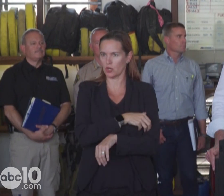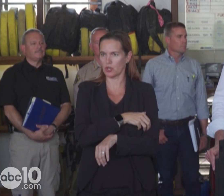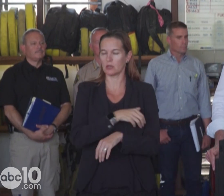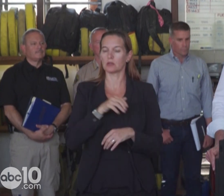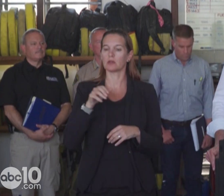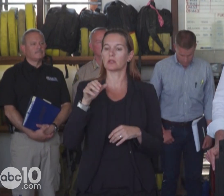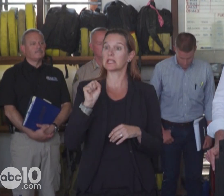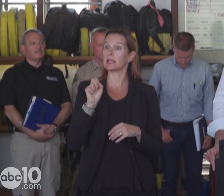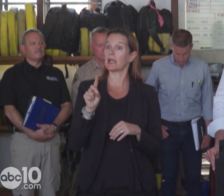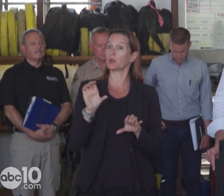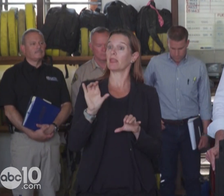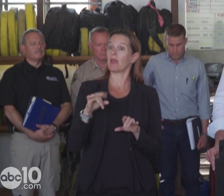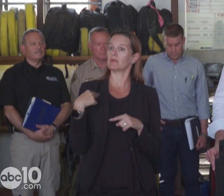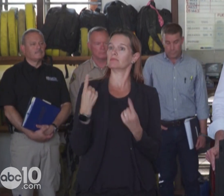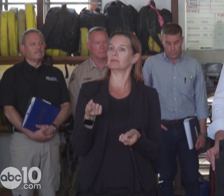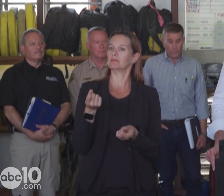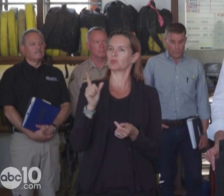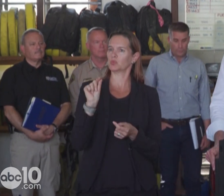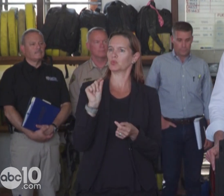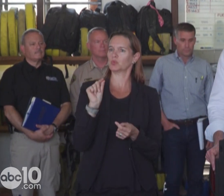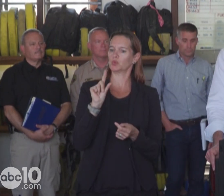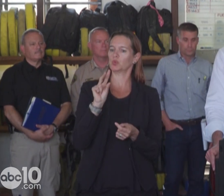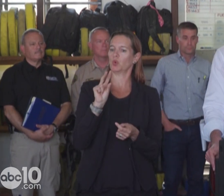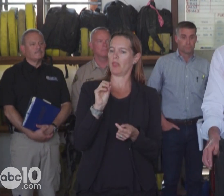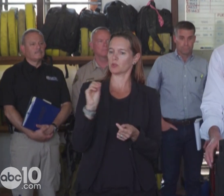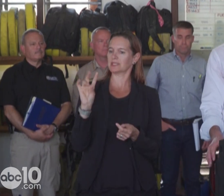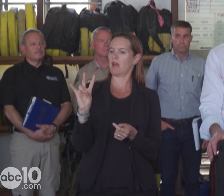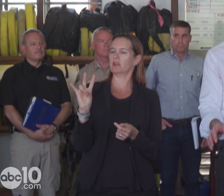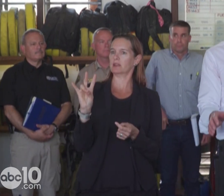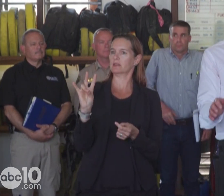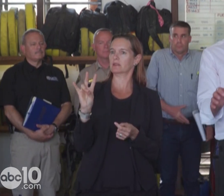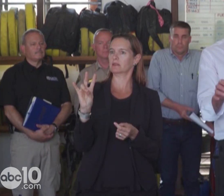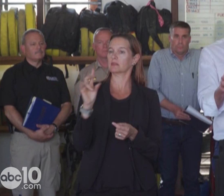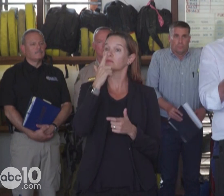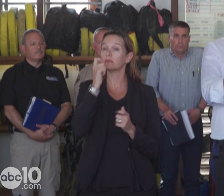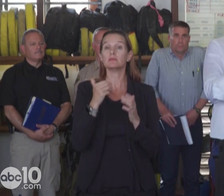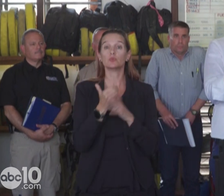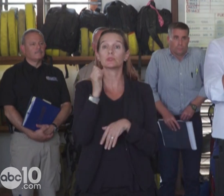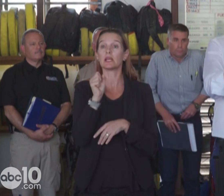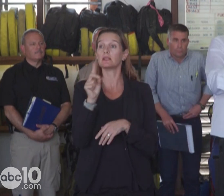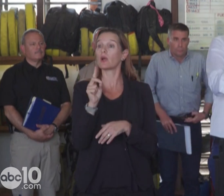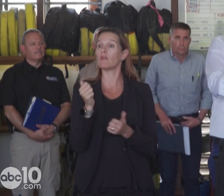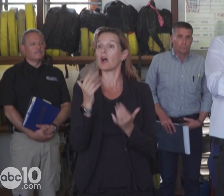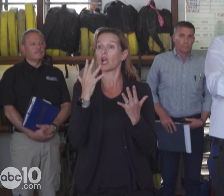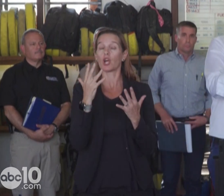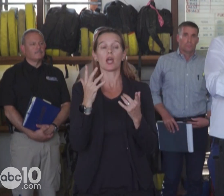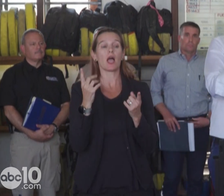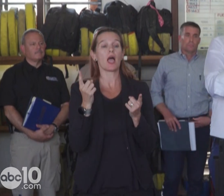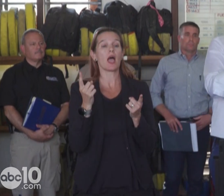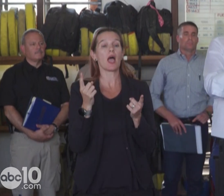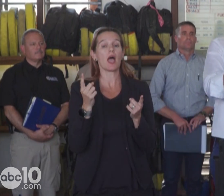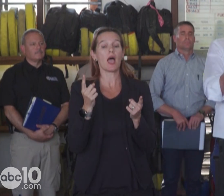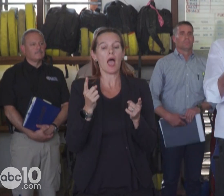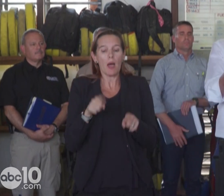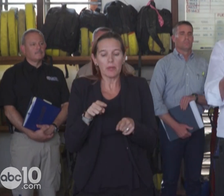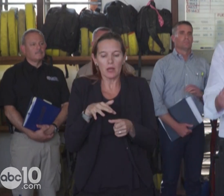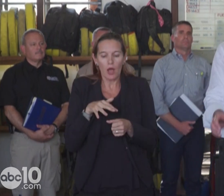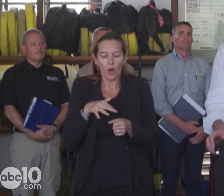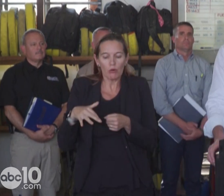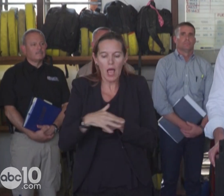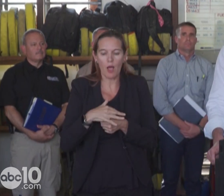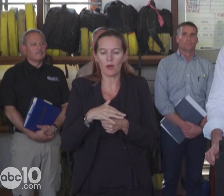San Diego's been doing it since 2007. Interestingly, the new San Diego fire is now occurred in and around where